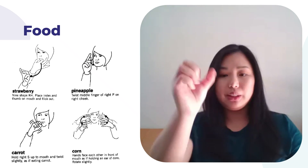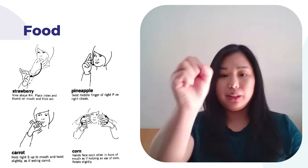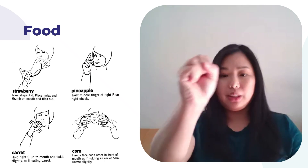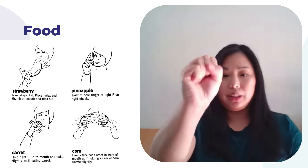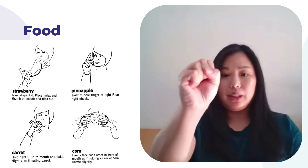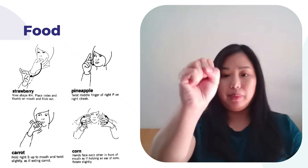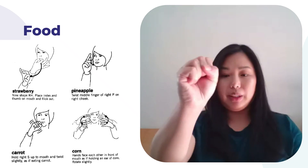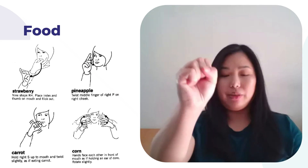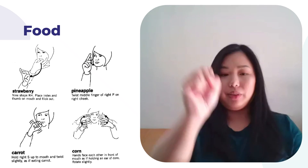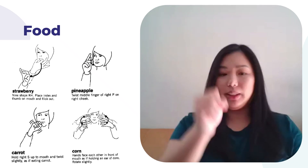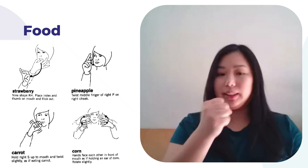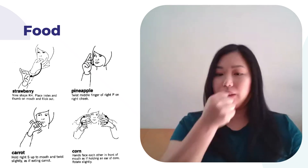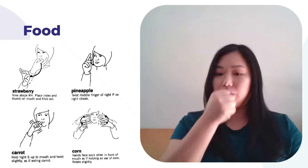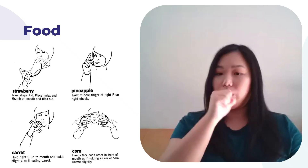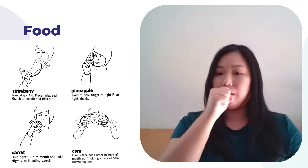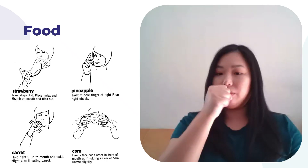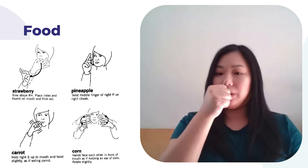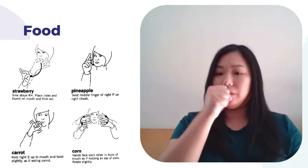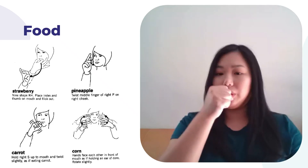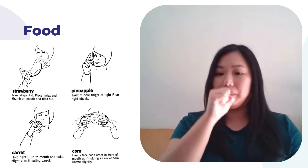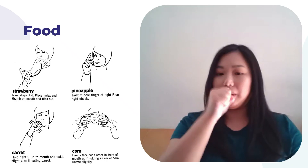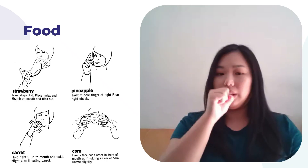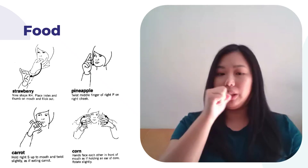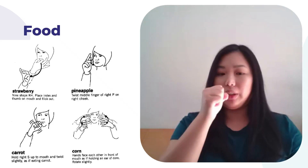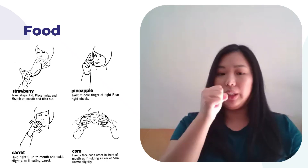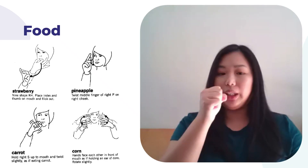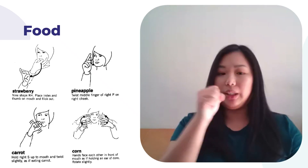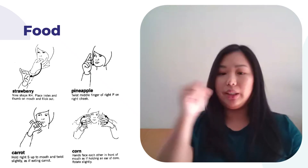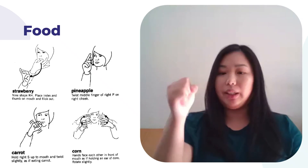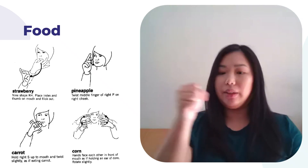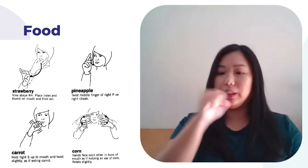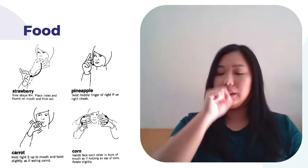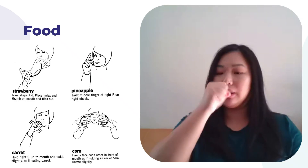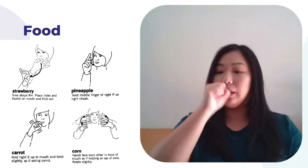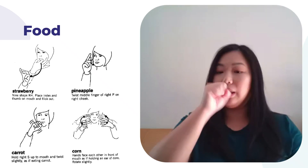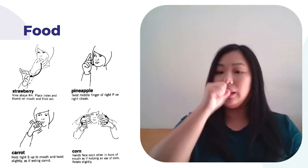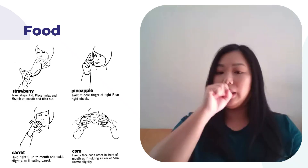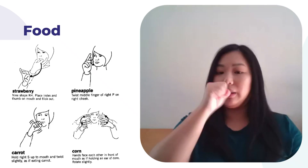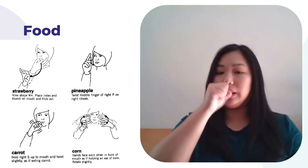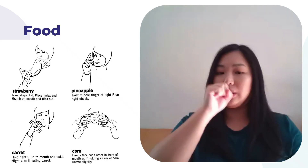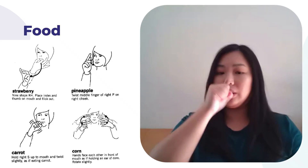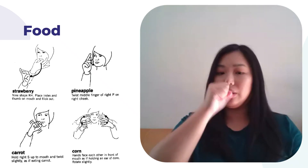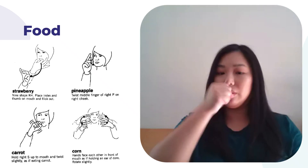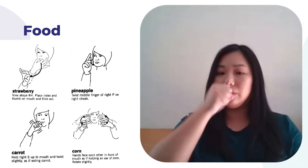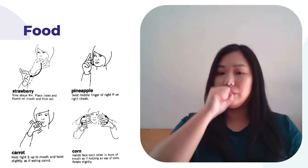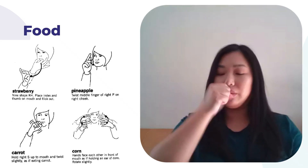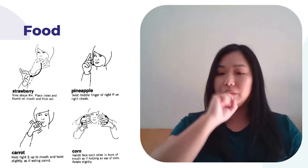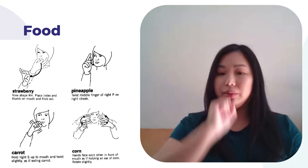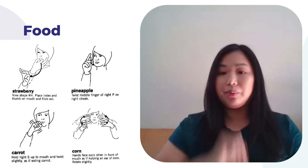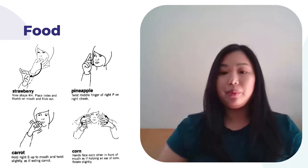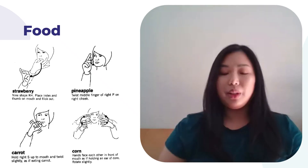Carrot, make a fist and wiggle in front of your mouth like you're eating a carrot. Carrot.